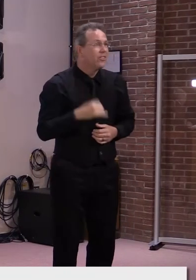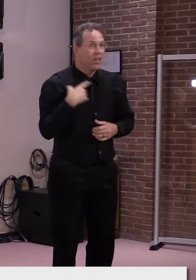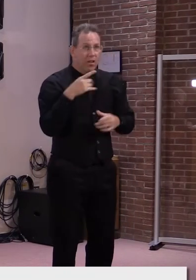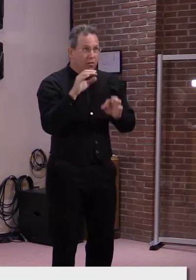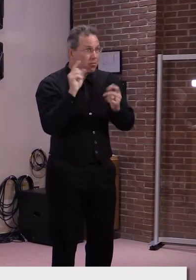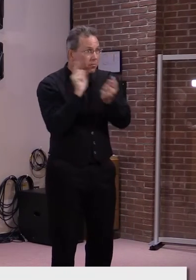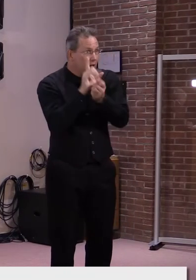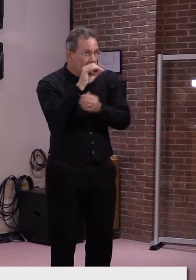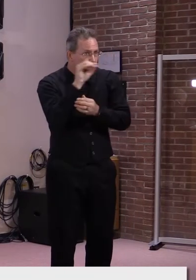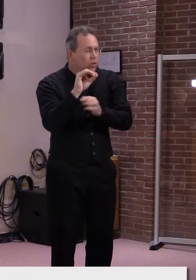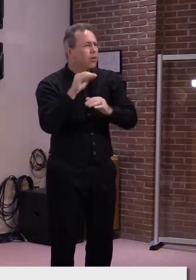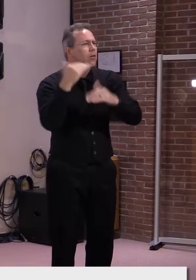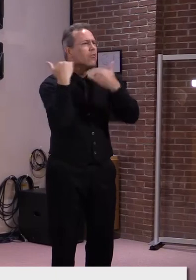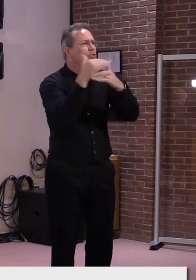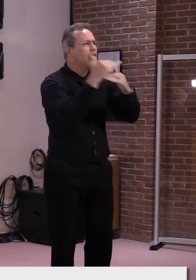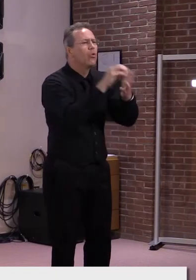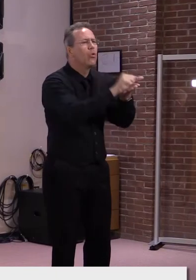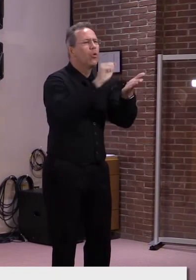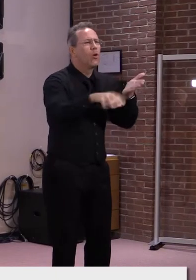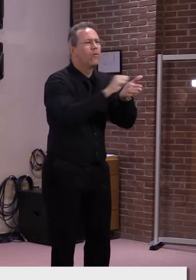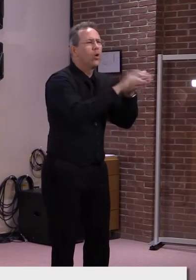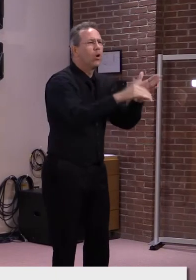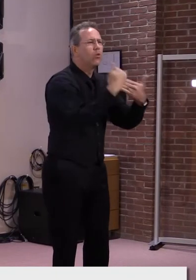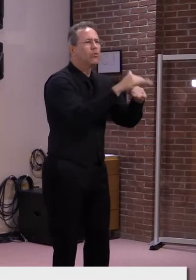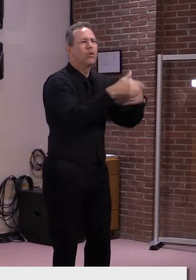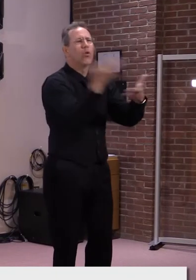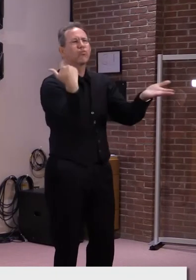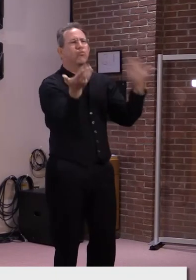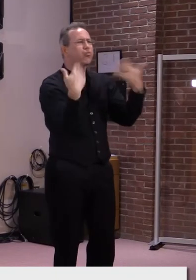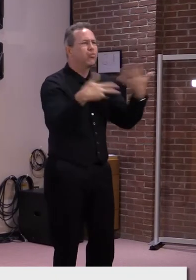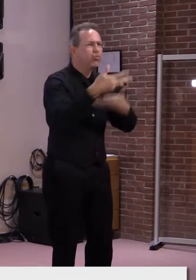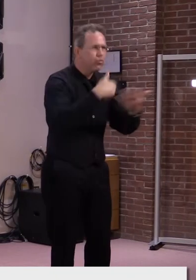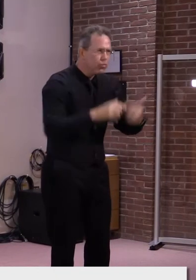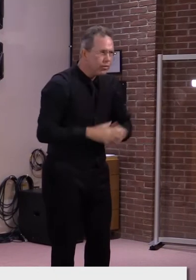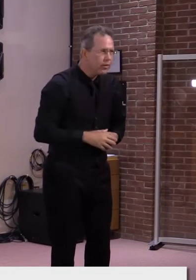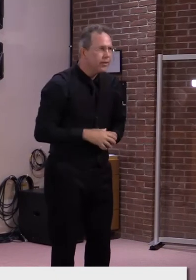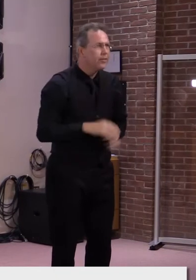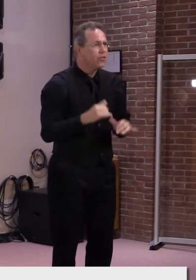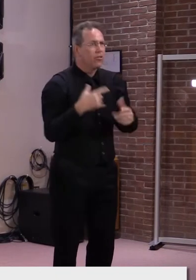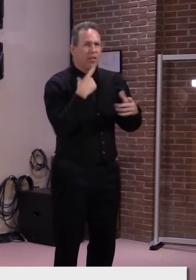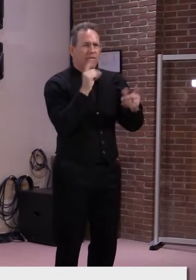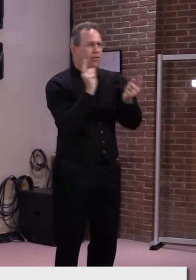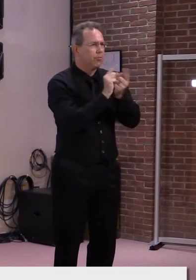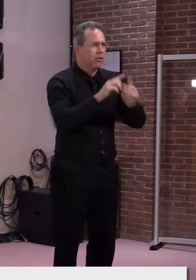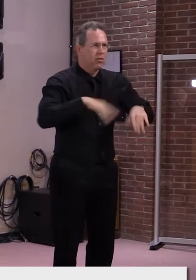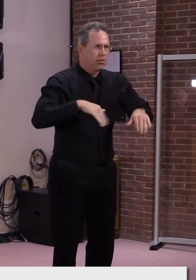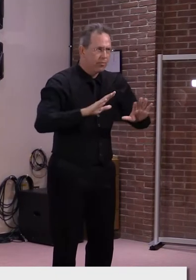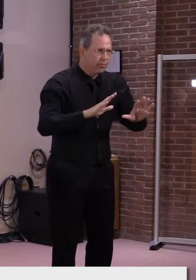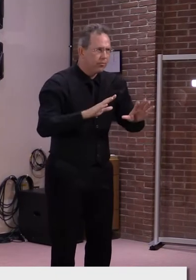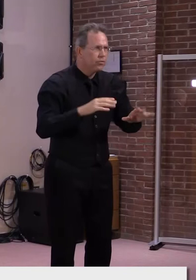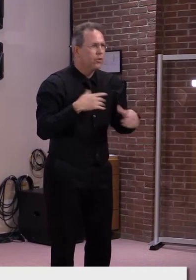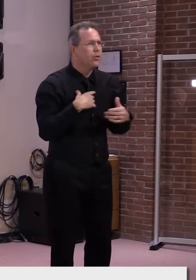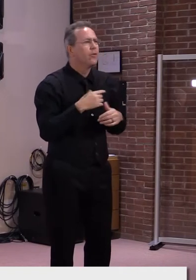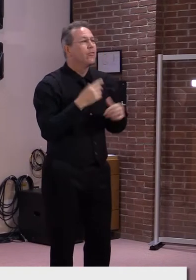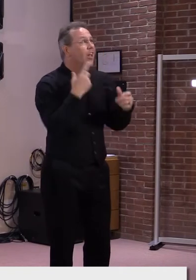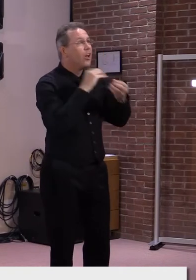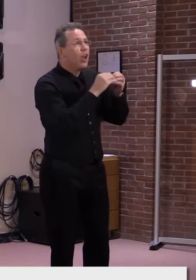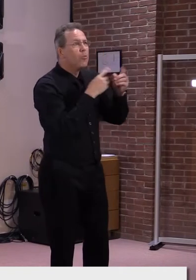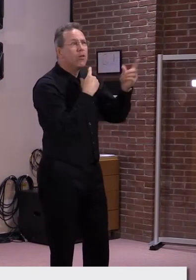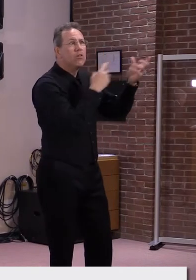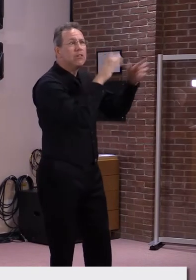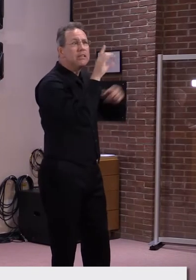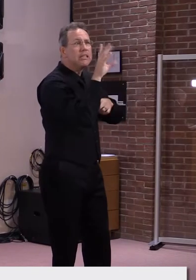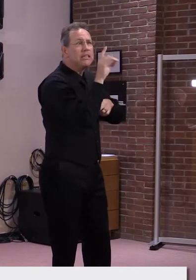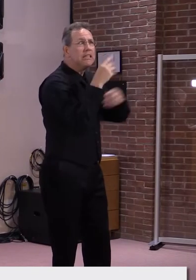Given the federal holiday, the results for Sunday and Monday are not available until later this afternoon. We will update